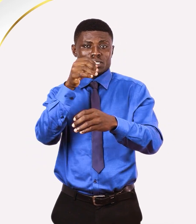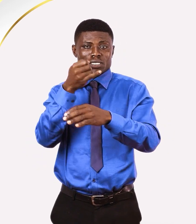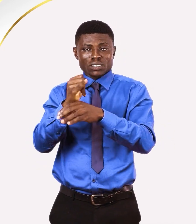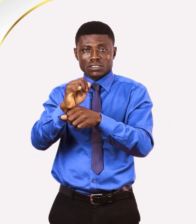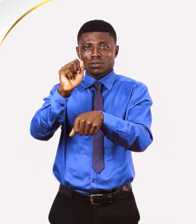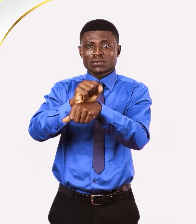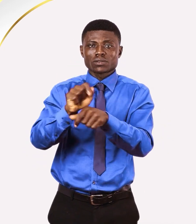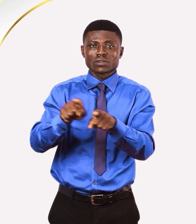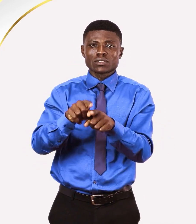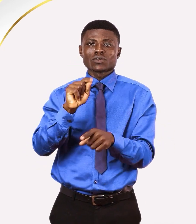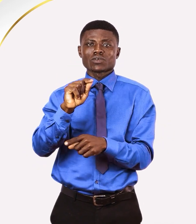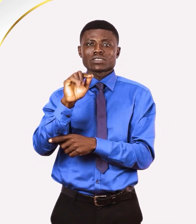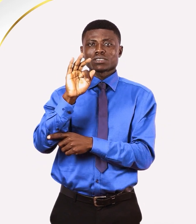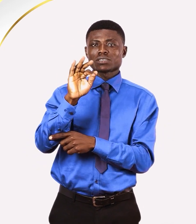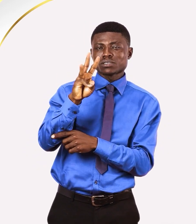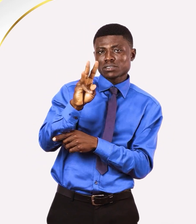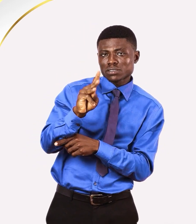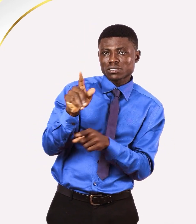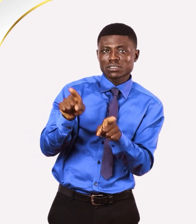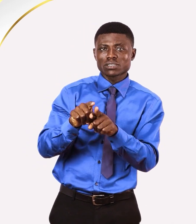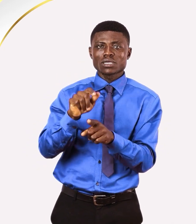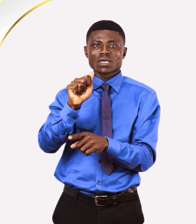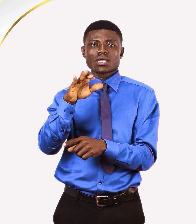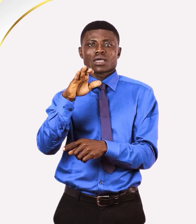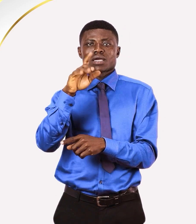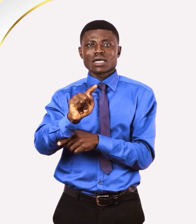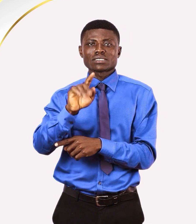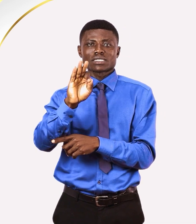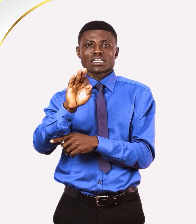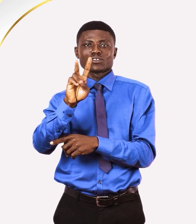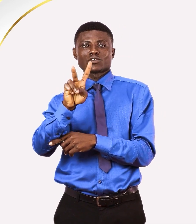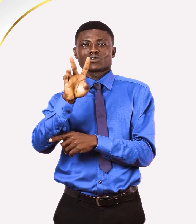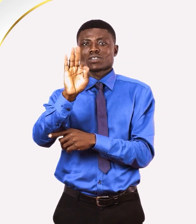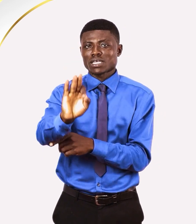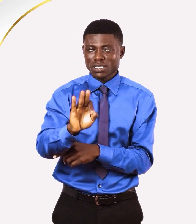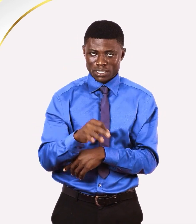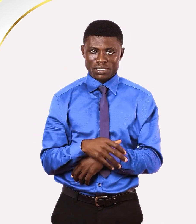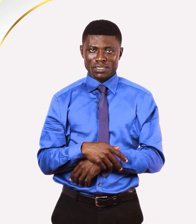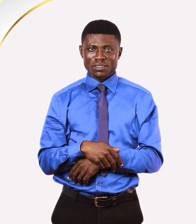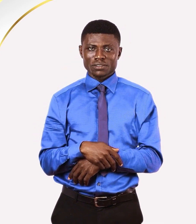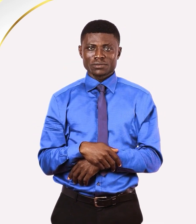Act 2016, Act 929.